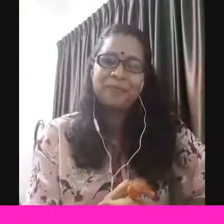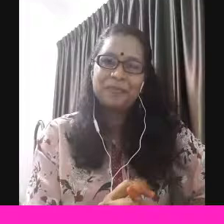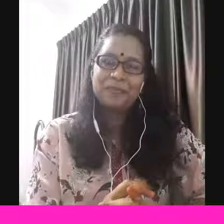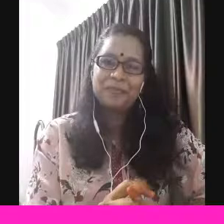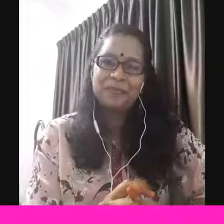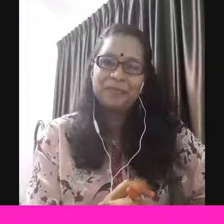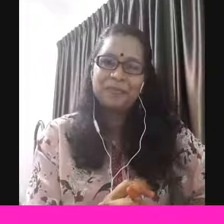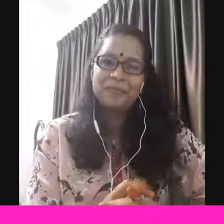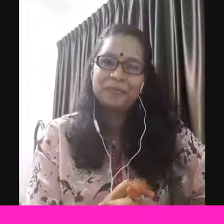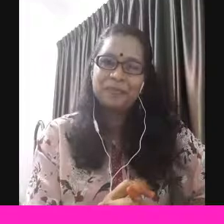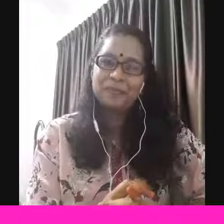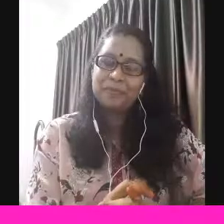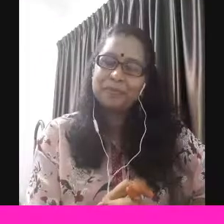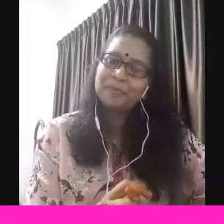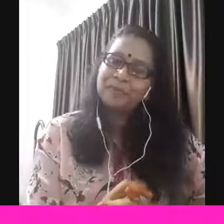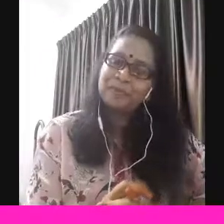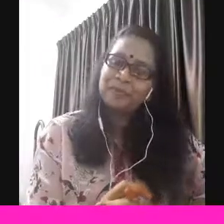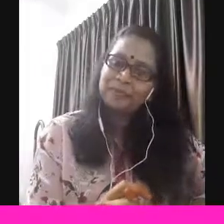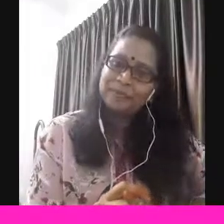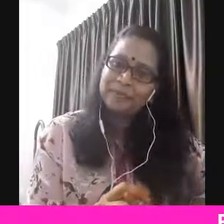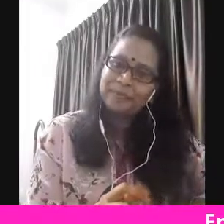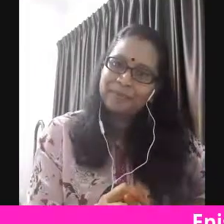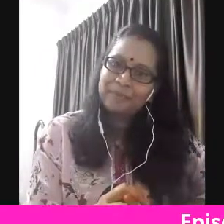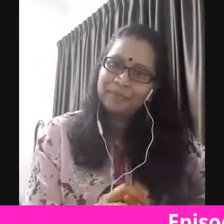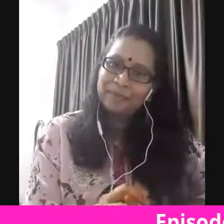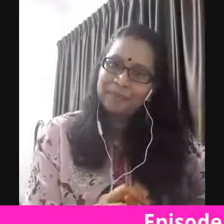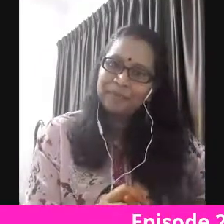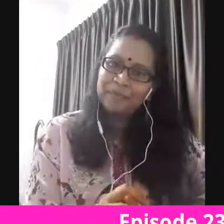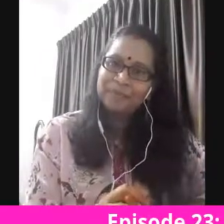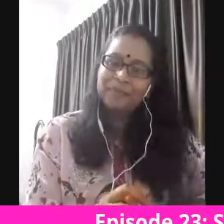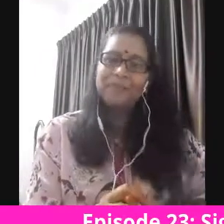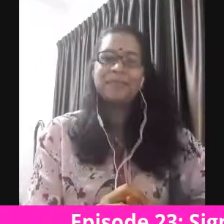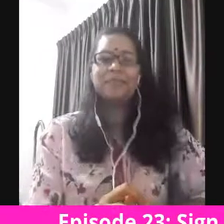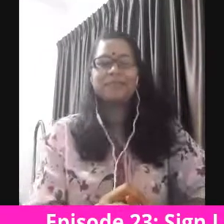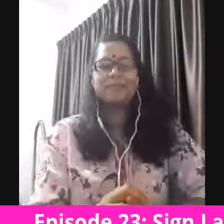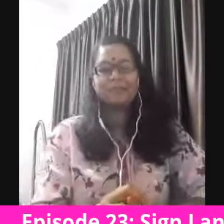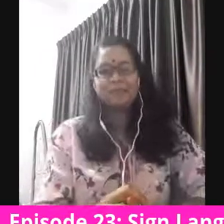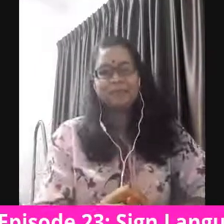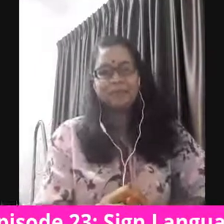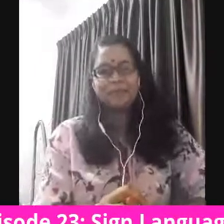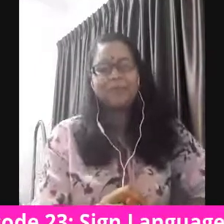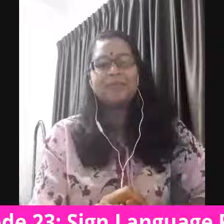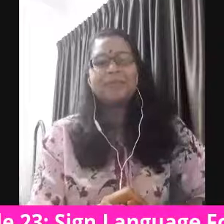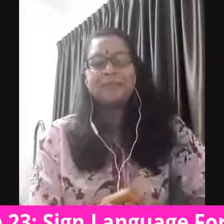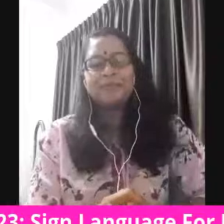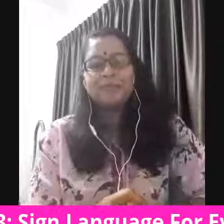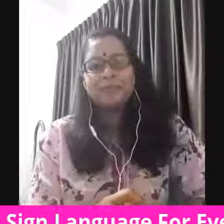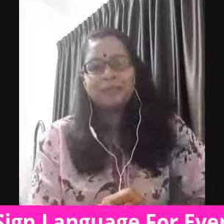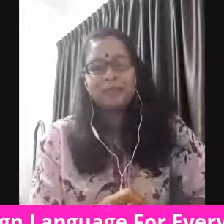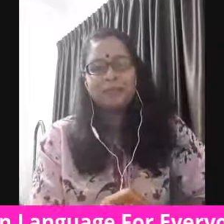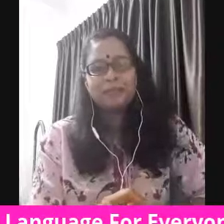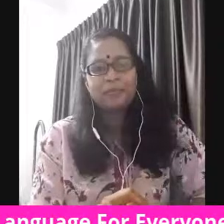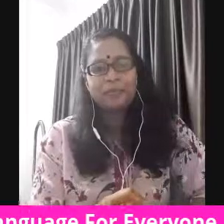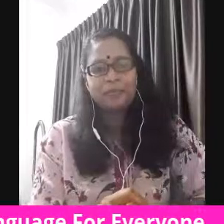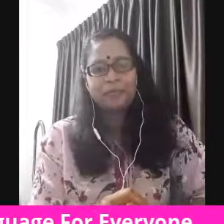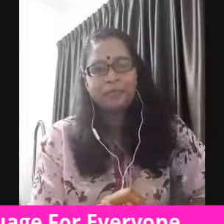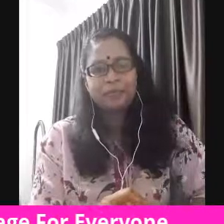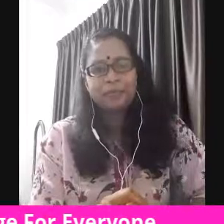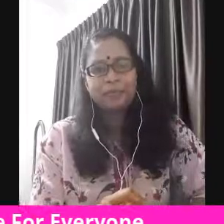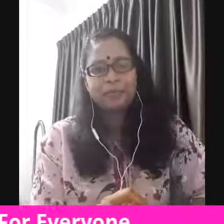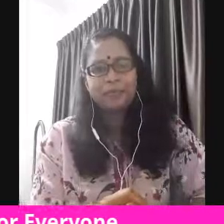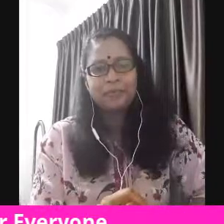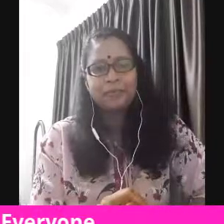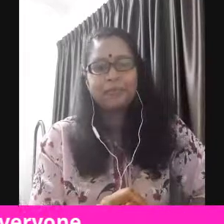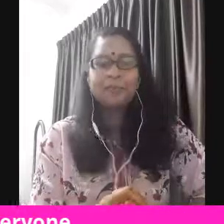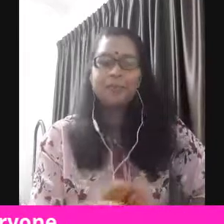guess like for the viewers, if you have any question to Cikgu Gauri, you can type that in the comment box. And we're going to learn